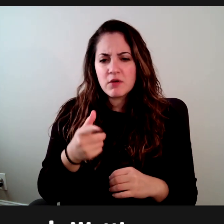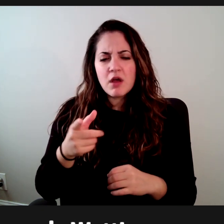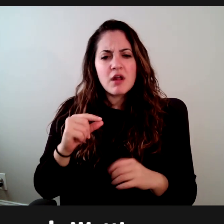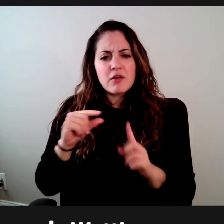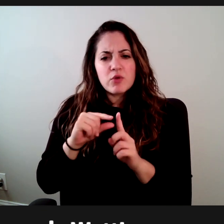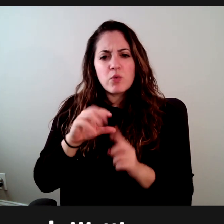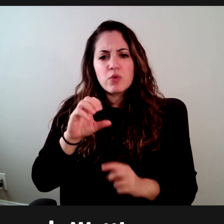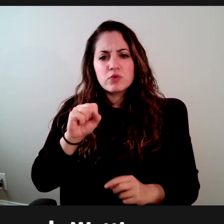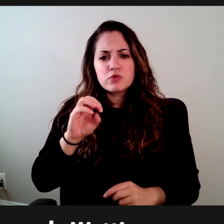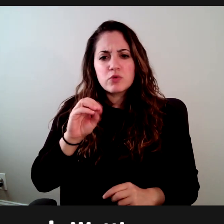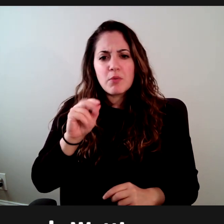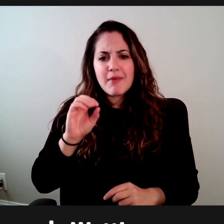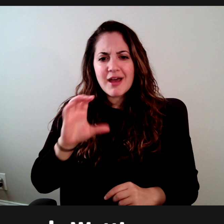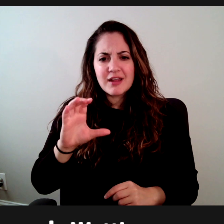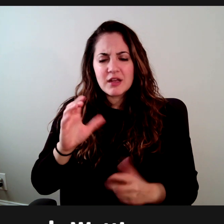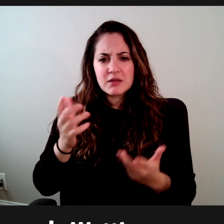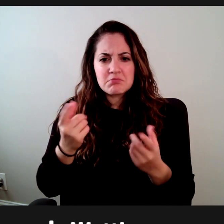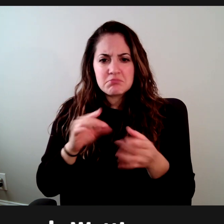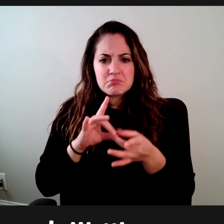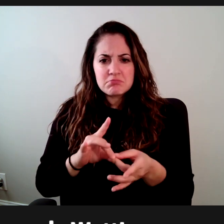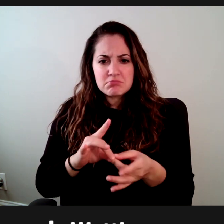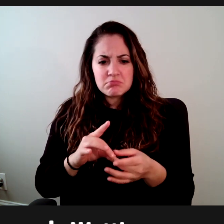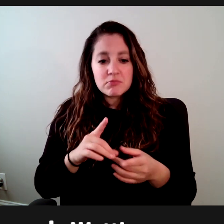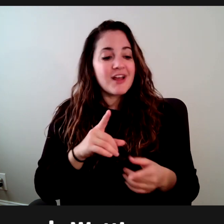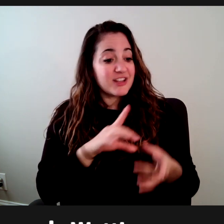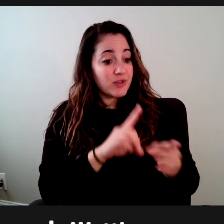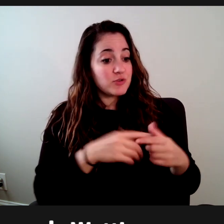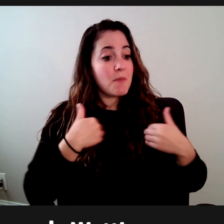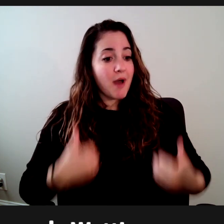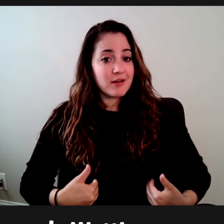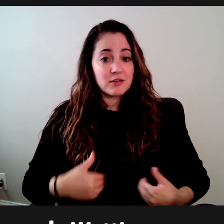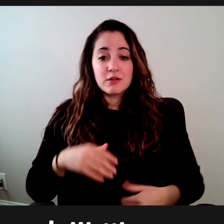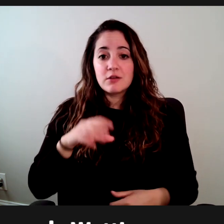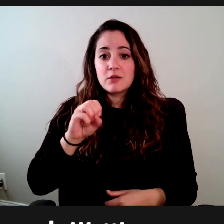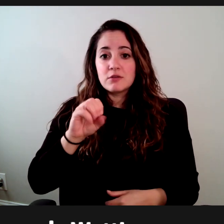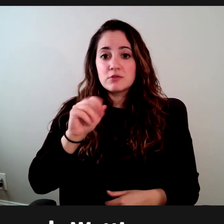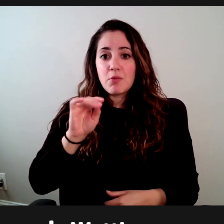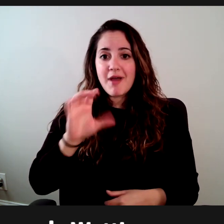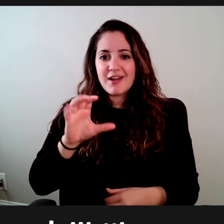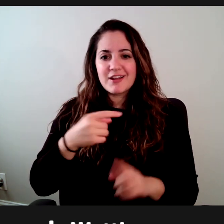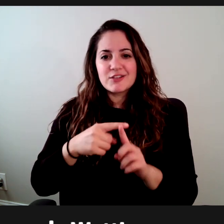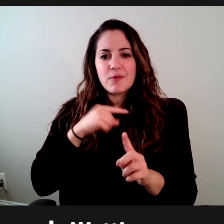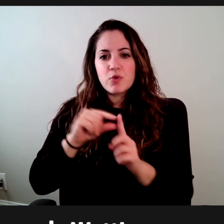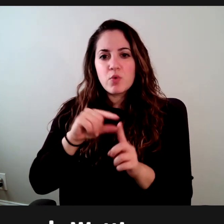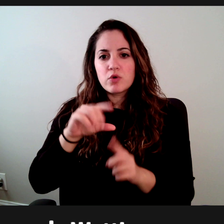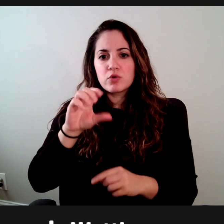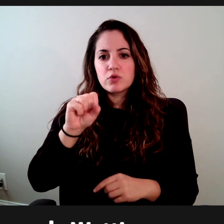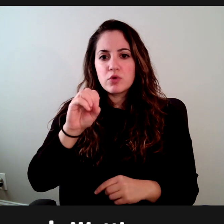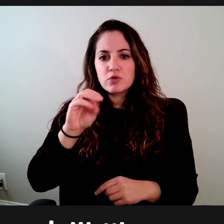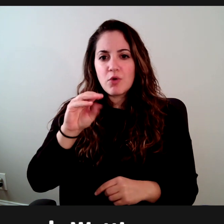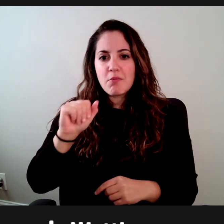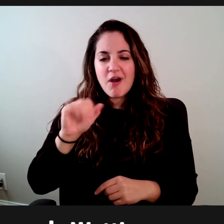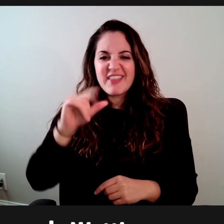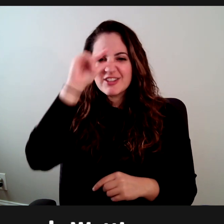educating themselves. Somatic, what is the term somatic has to do with the body. So somatic comes from the word soma, which is